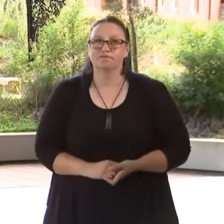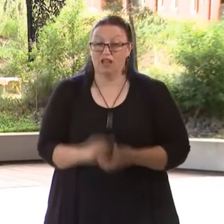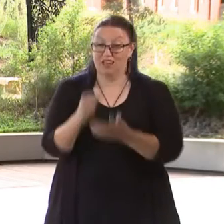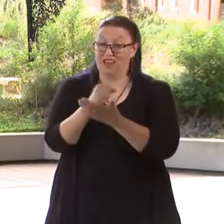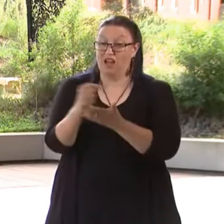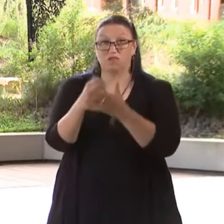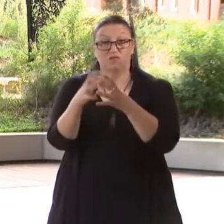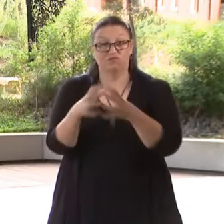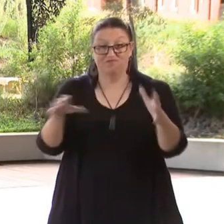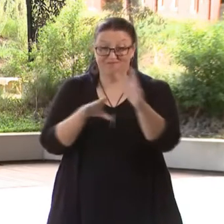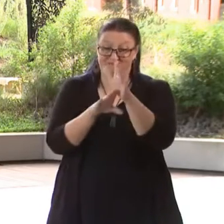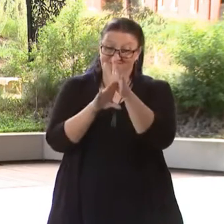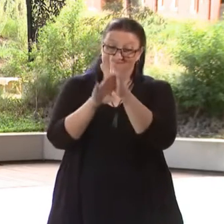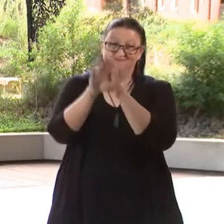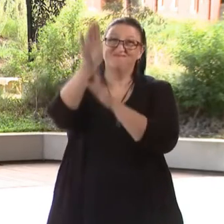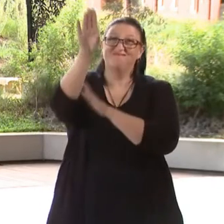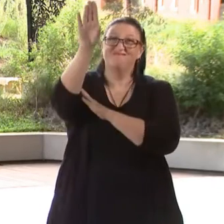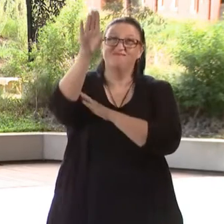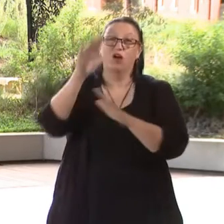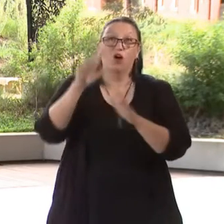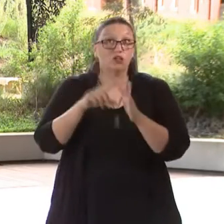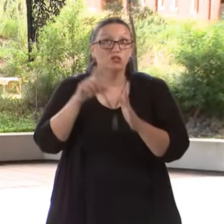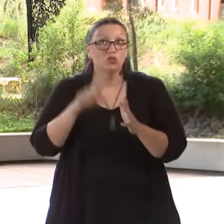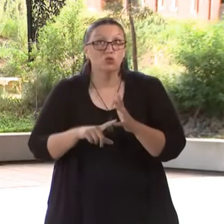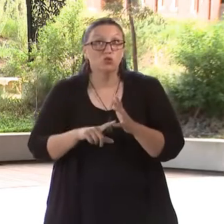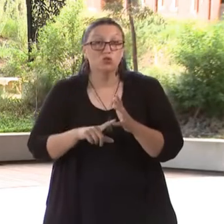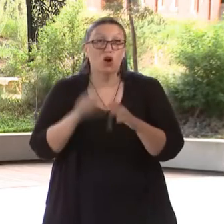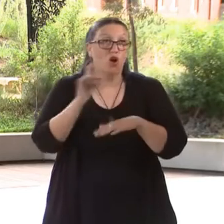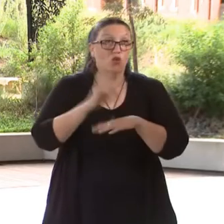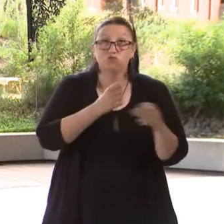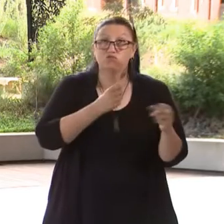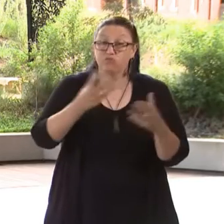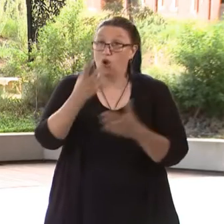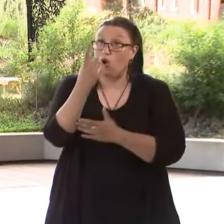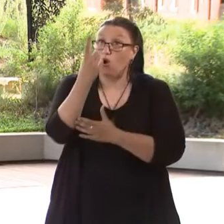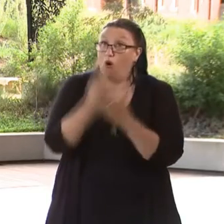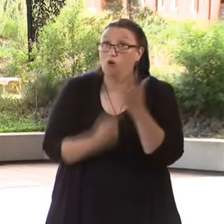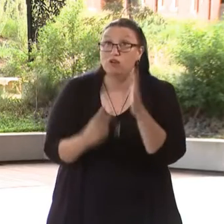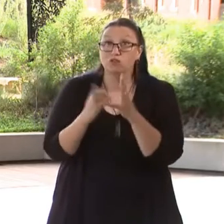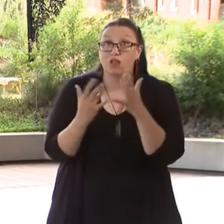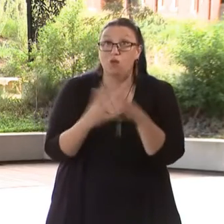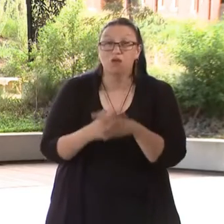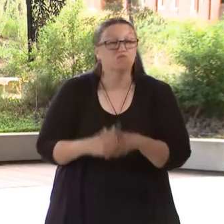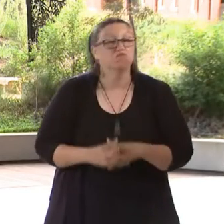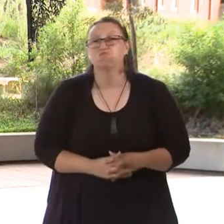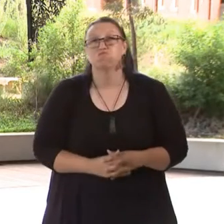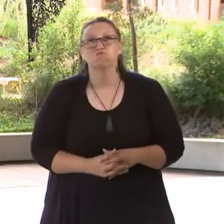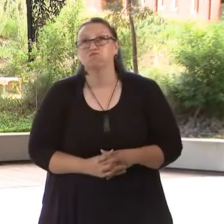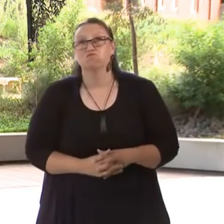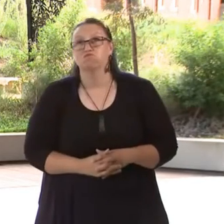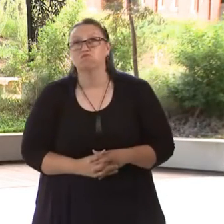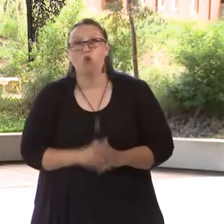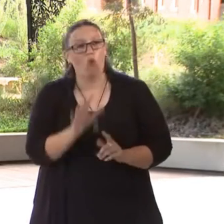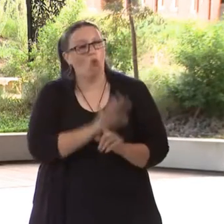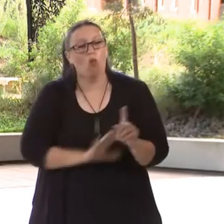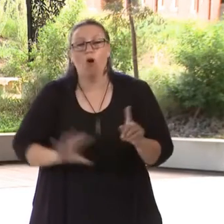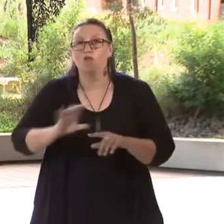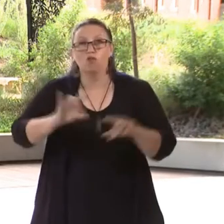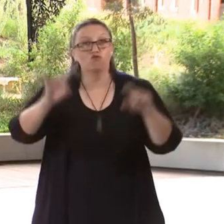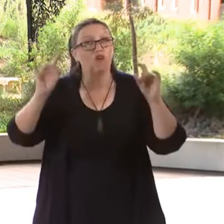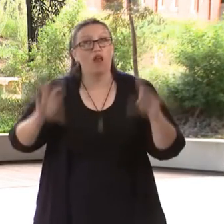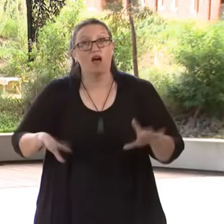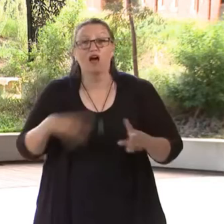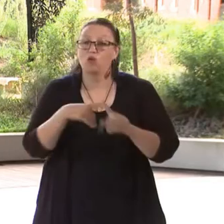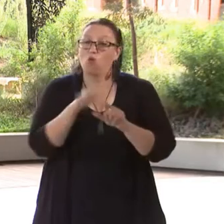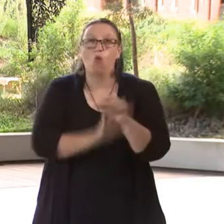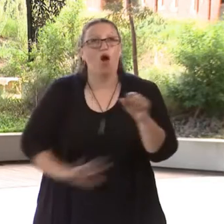in hospitalisations and ICUs is not unique to New South Wales. It is not unique to our country. It's happening right across the country and it's happening right across